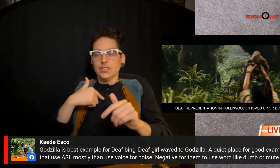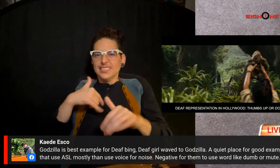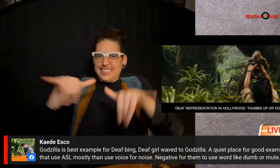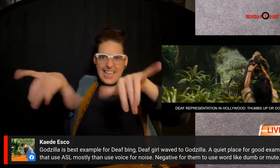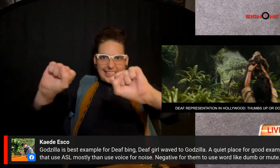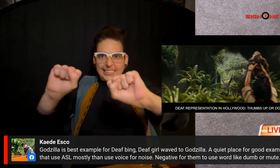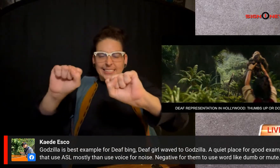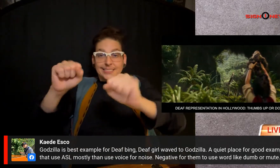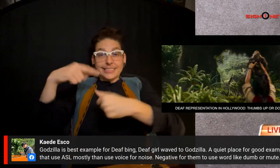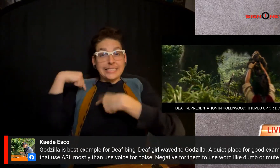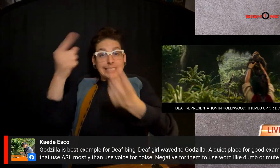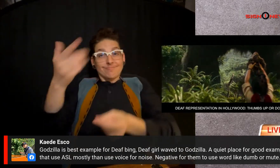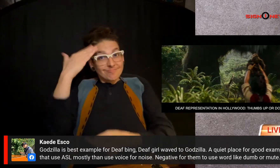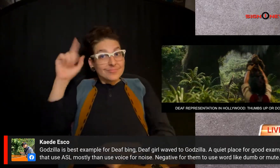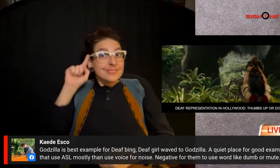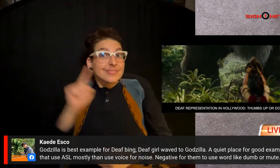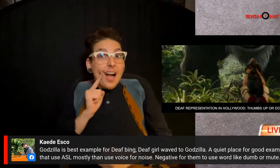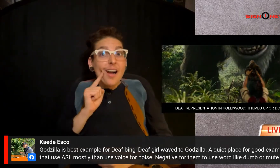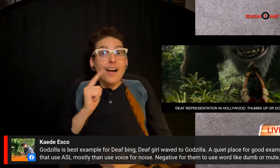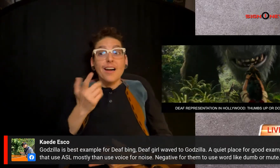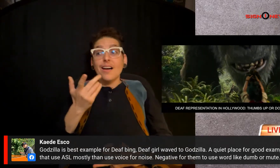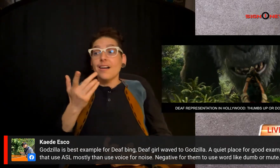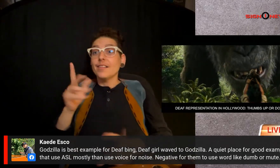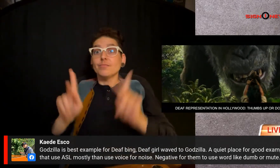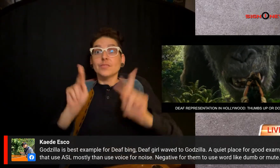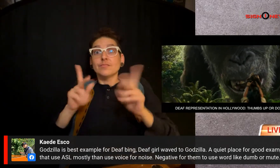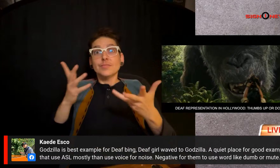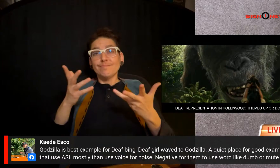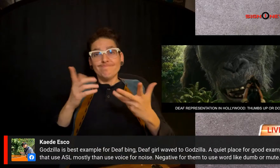Oh, speaking of, yes,